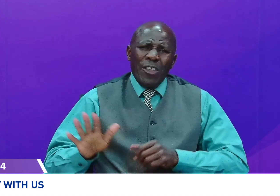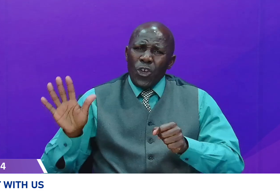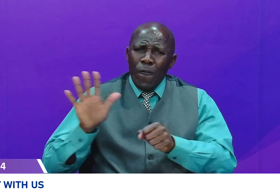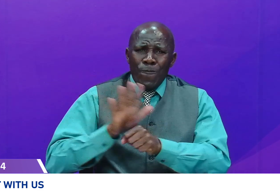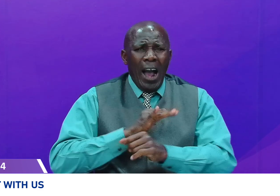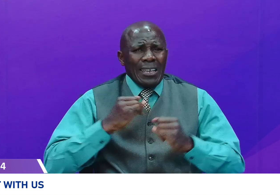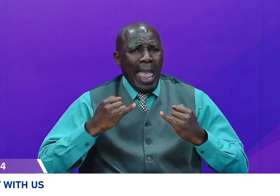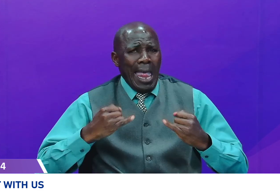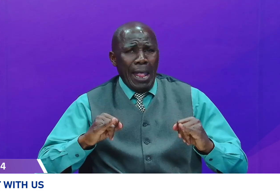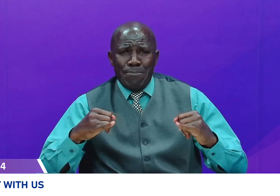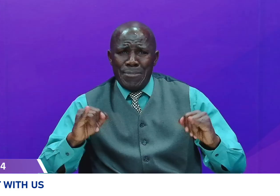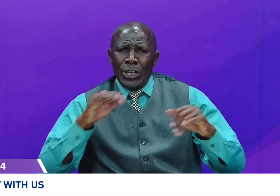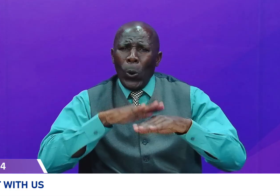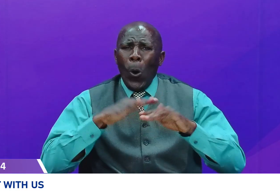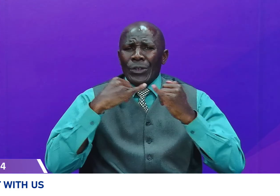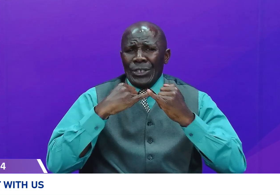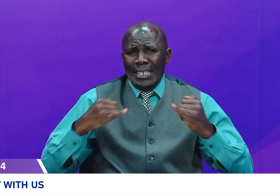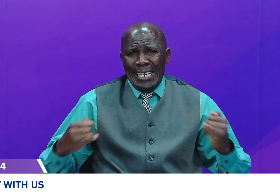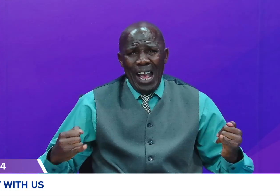And on to our next news item.